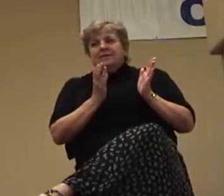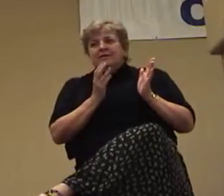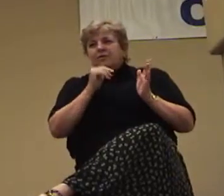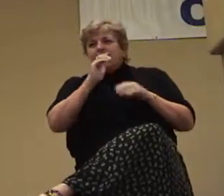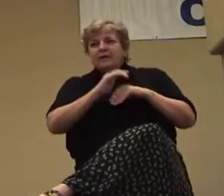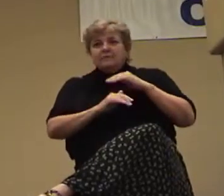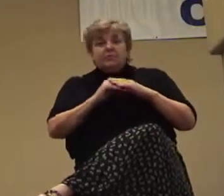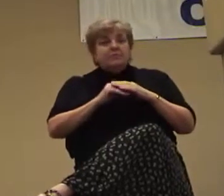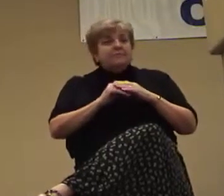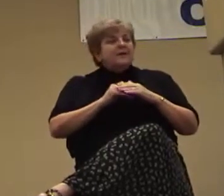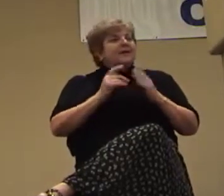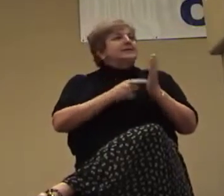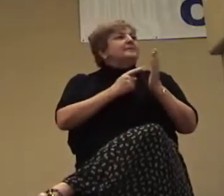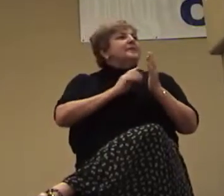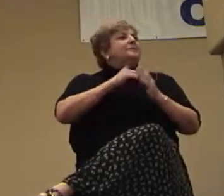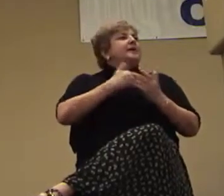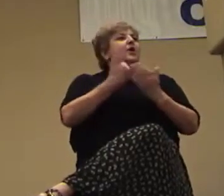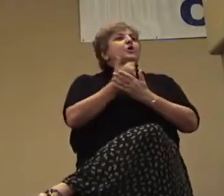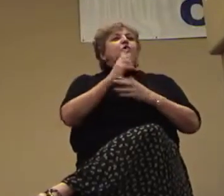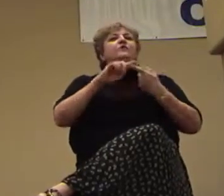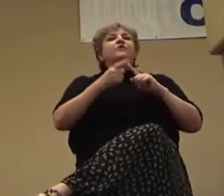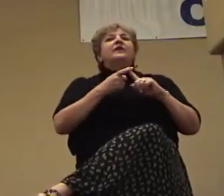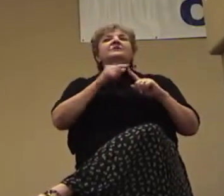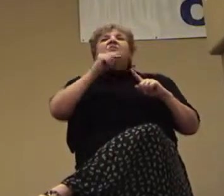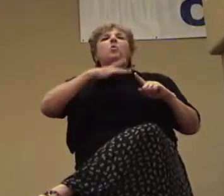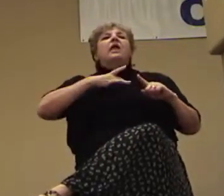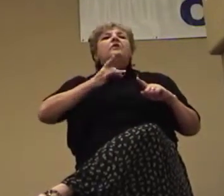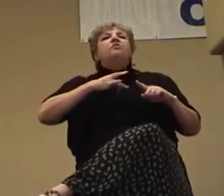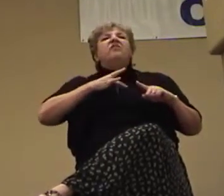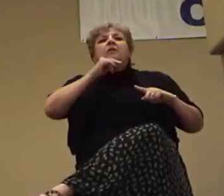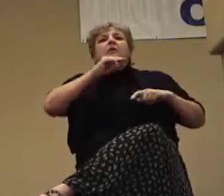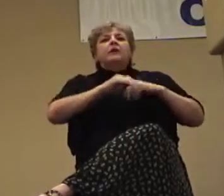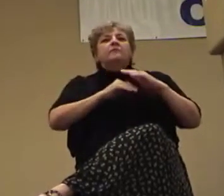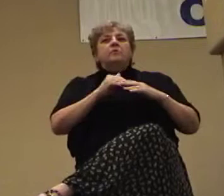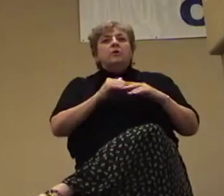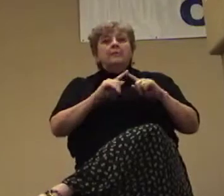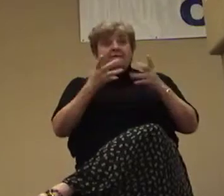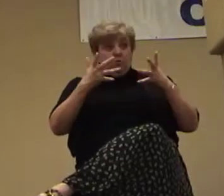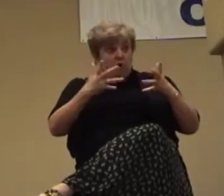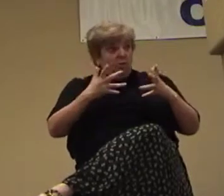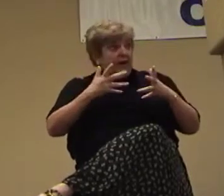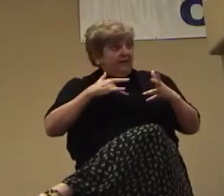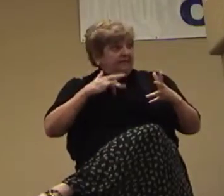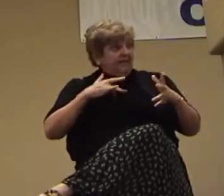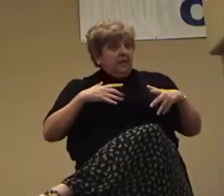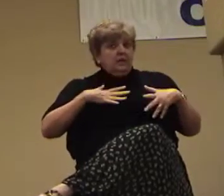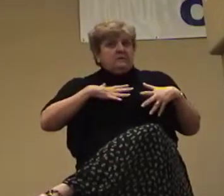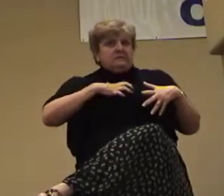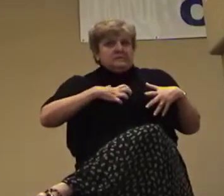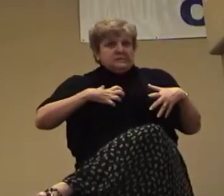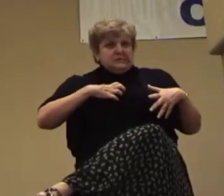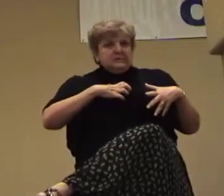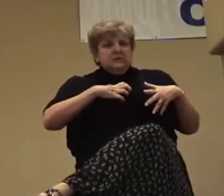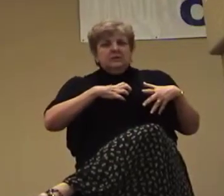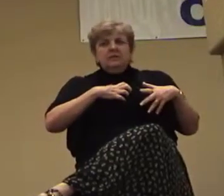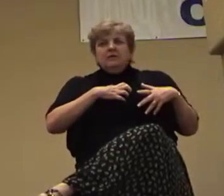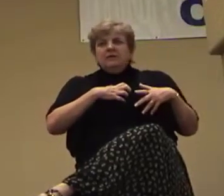friends are not willing to be uncomfortable. But you're already uncomfortable. You know what I mean? I was uncomfortable when I came to you. I had just